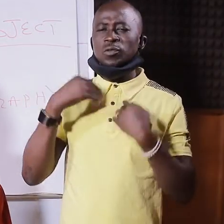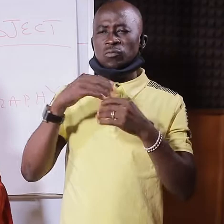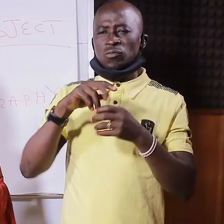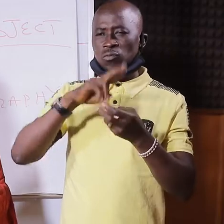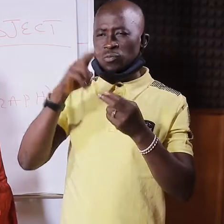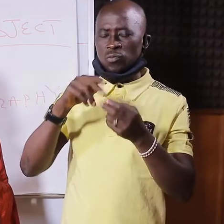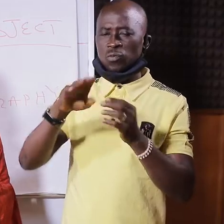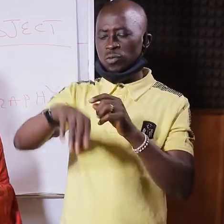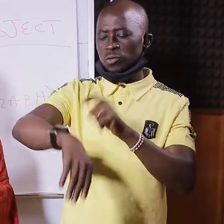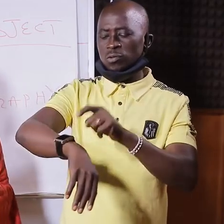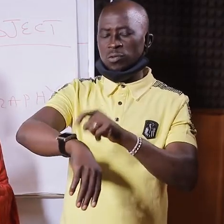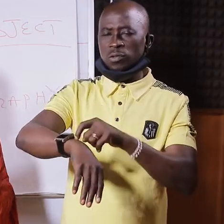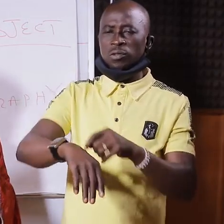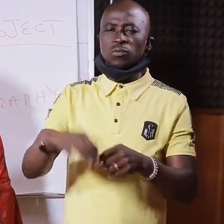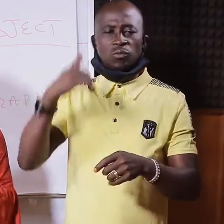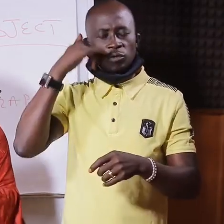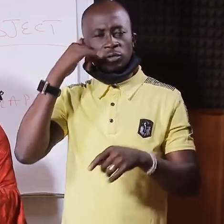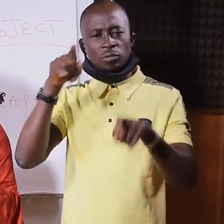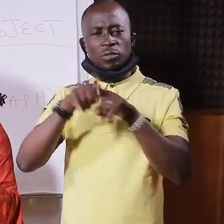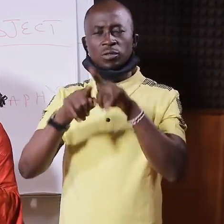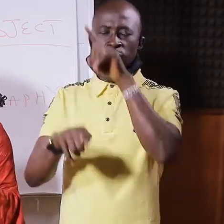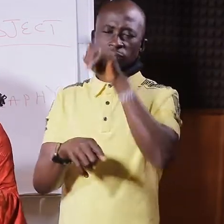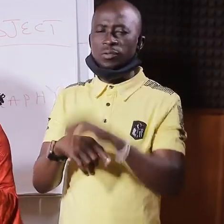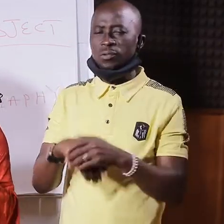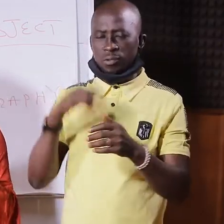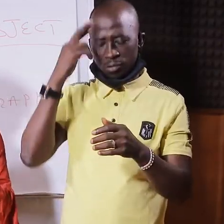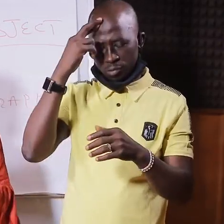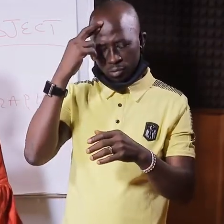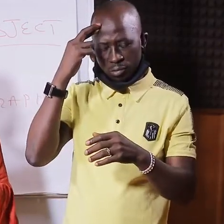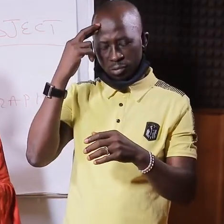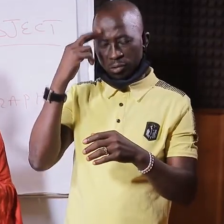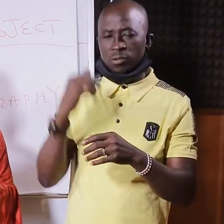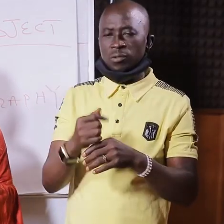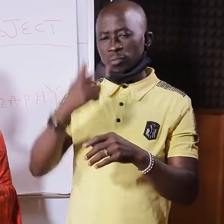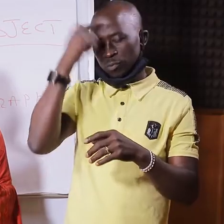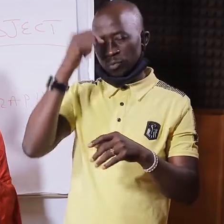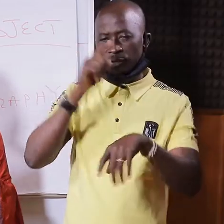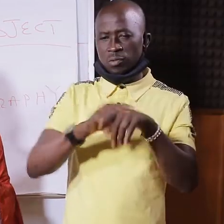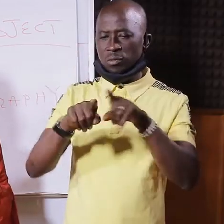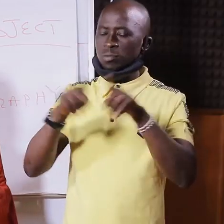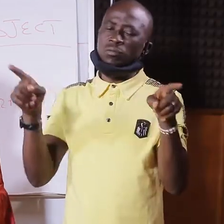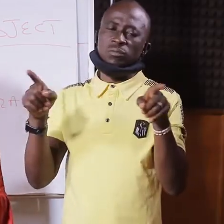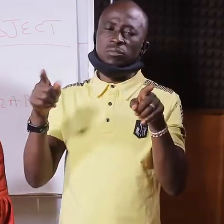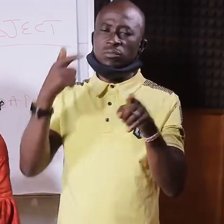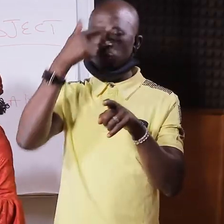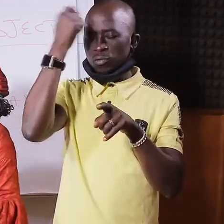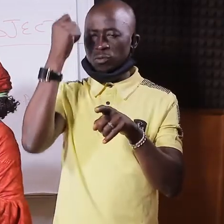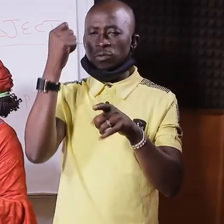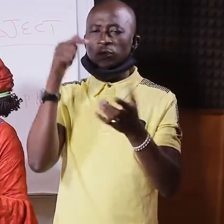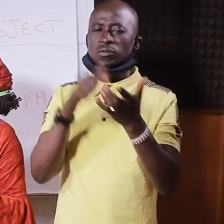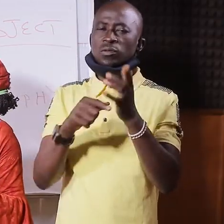to call them at the appropriate time. The reason is because of the time difference as a result